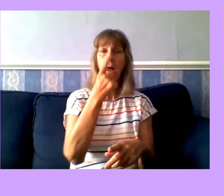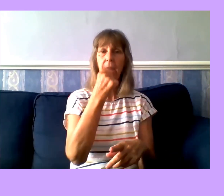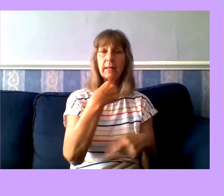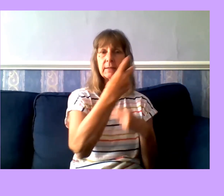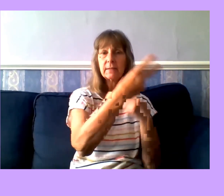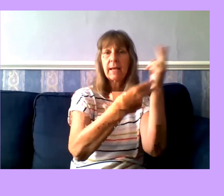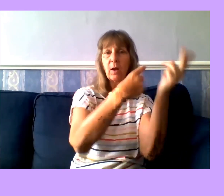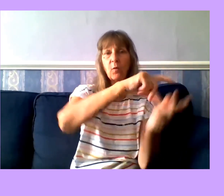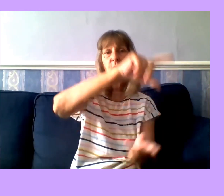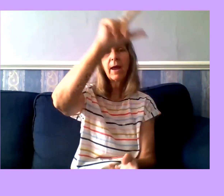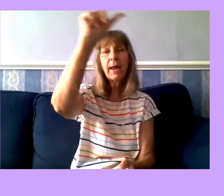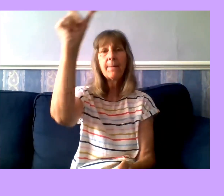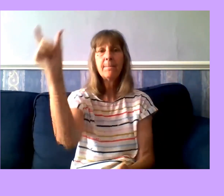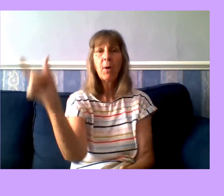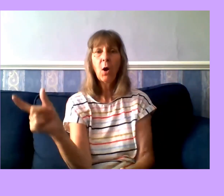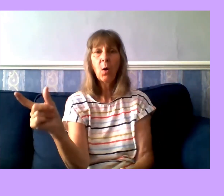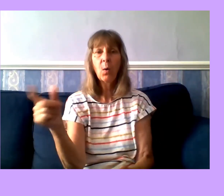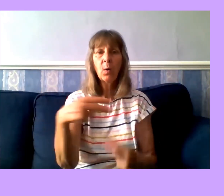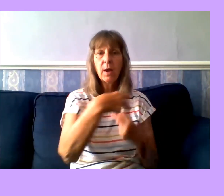blue. I can